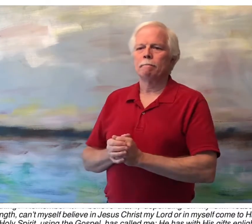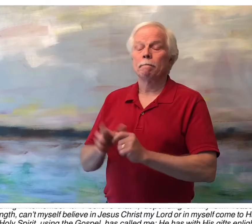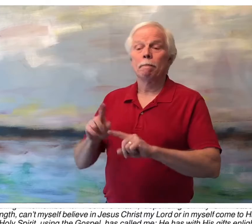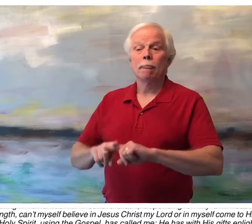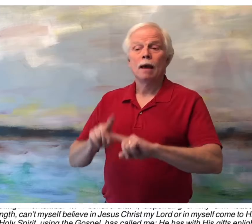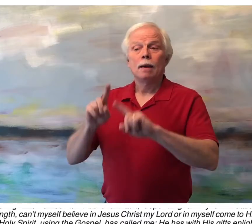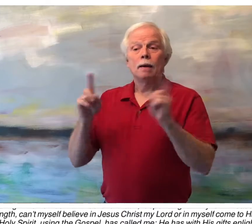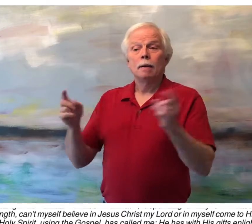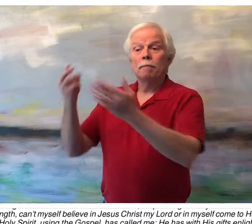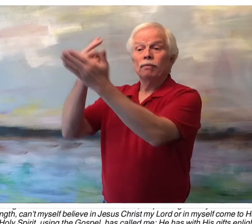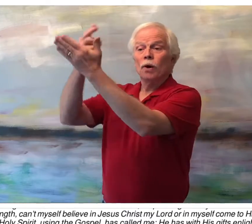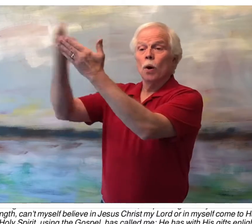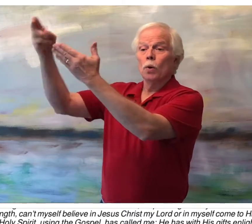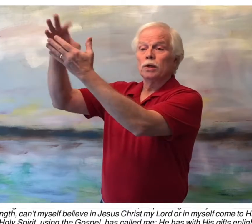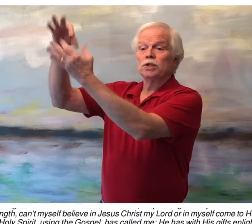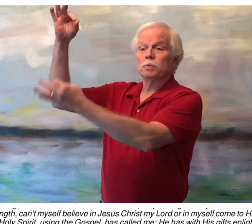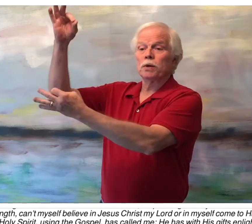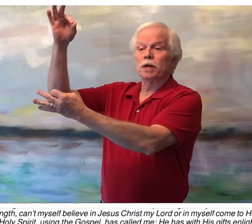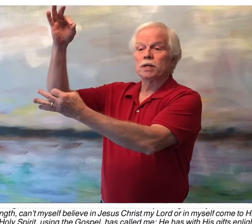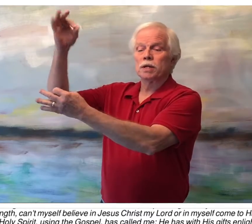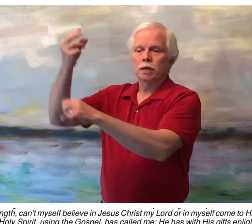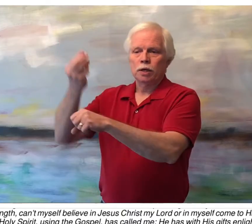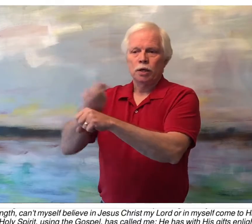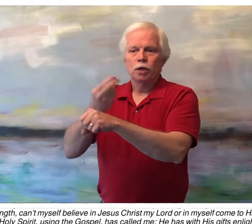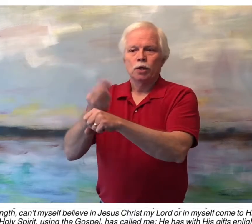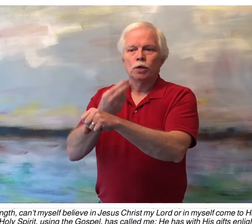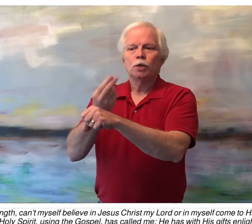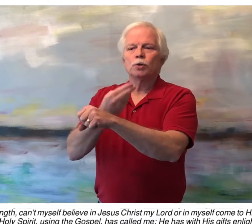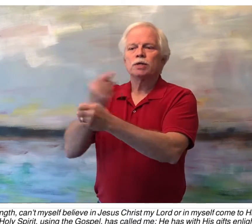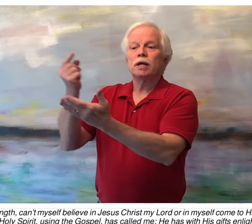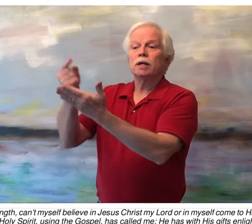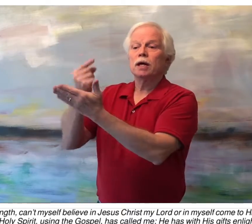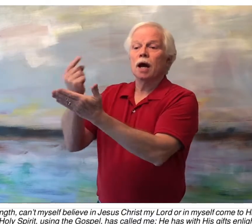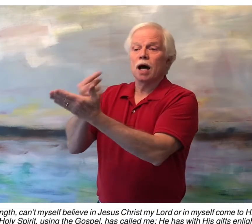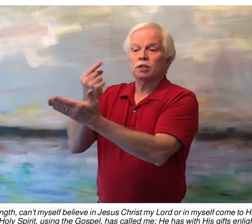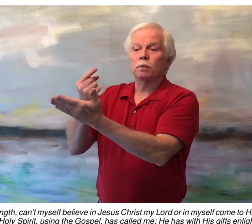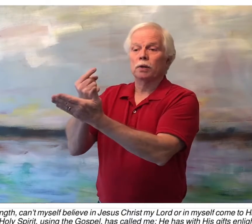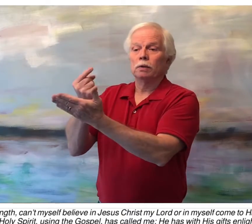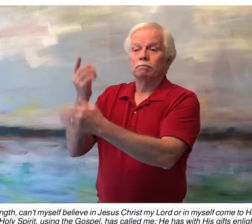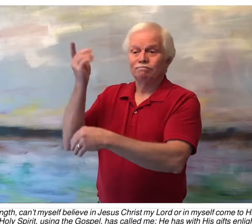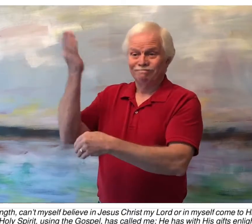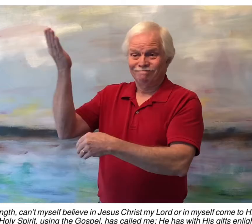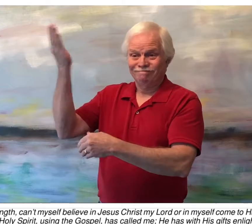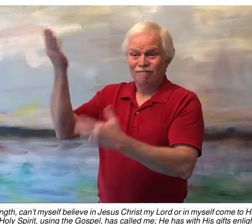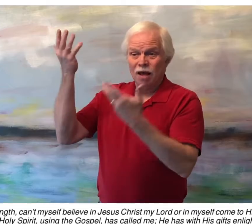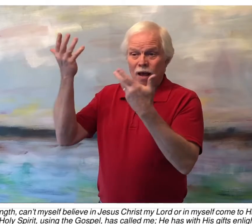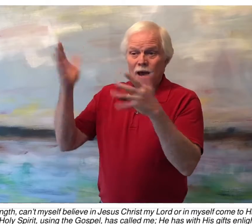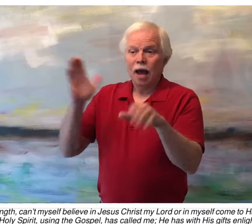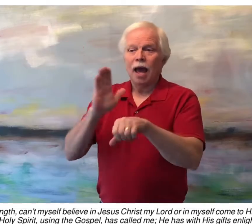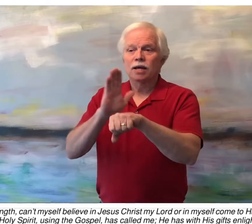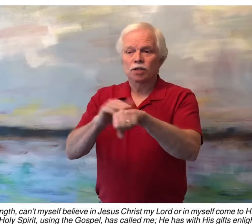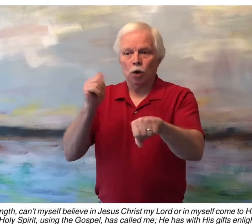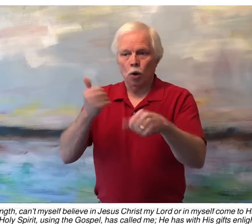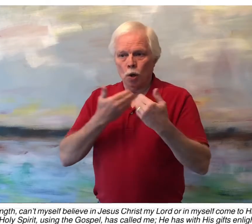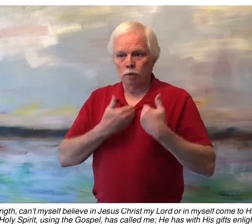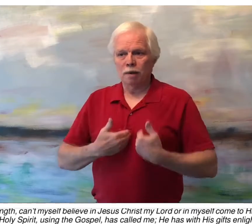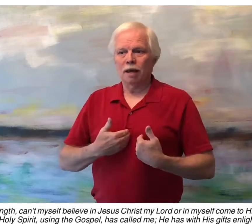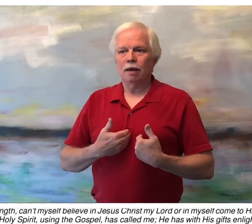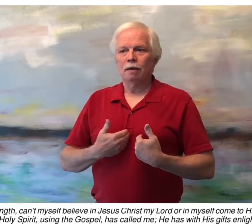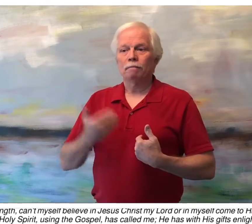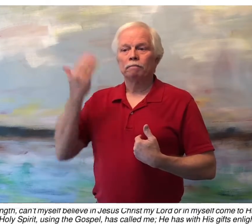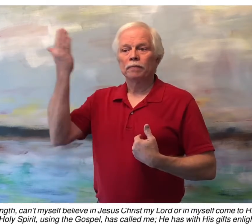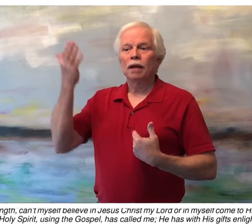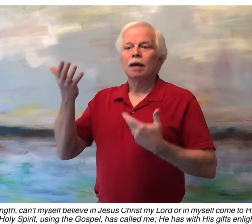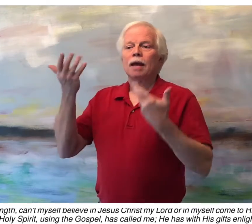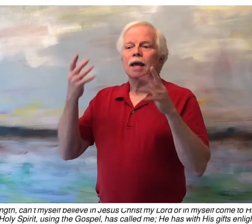him. But the Holy Spirit, using the gospel, has called